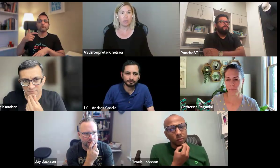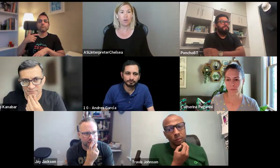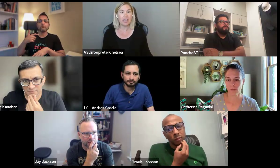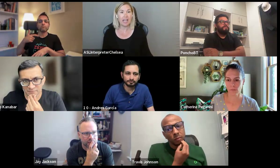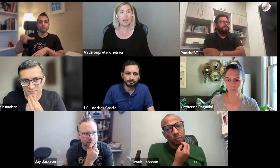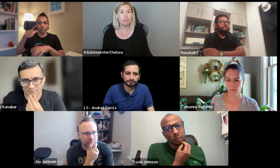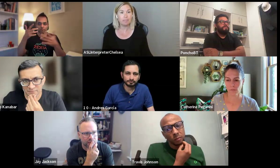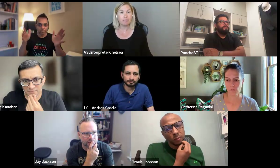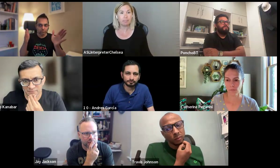So for Atlanta,